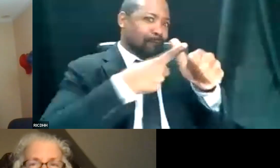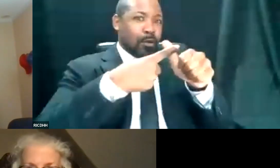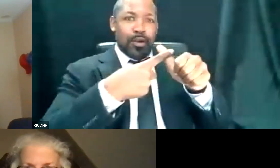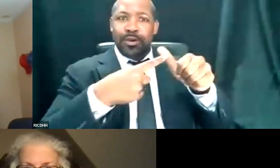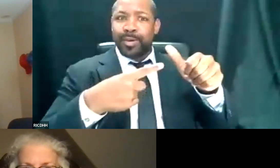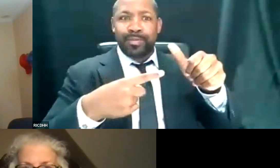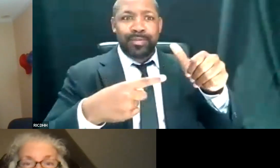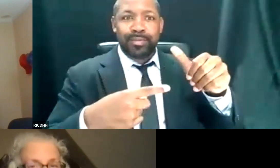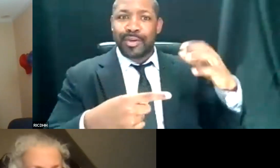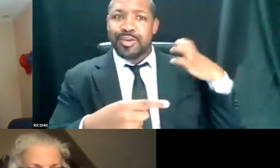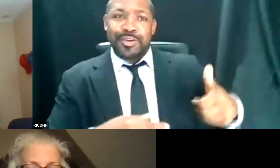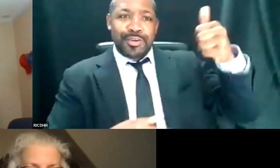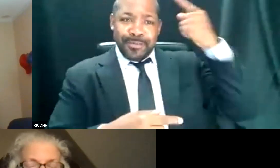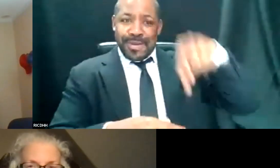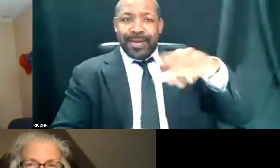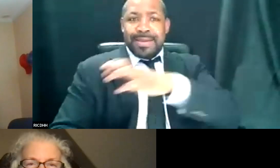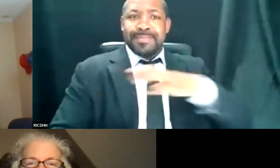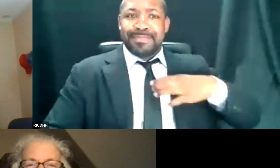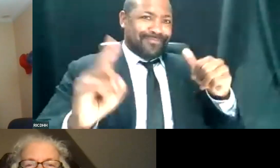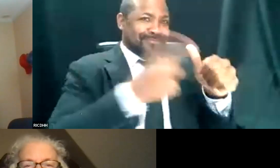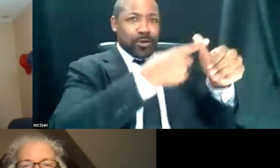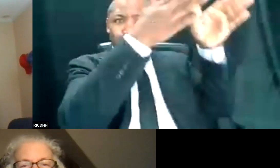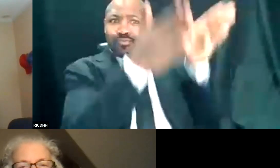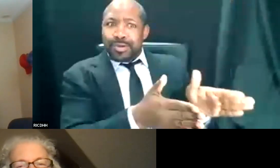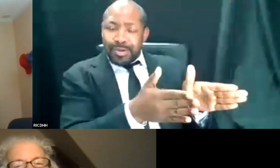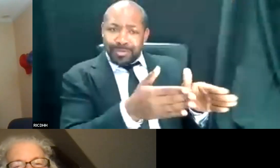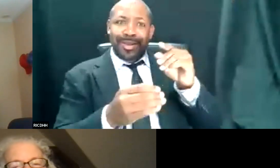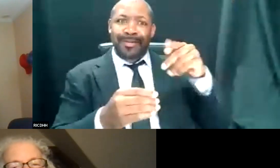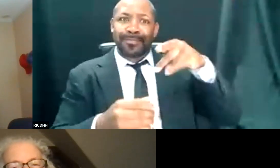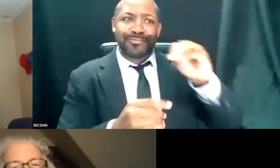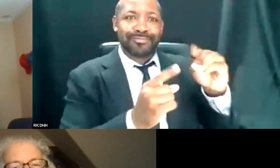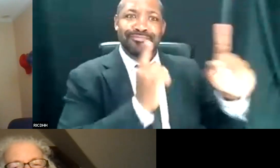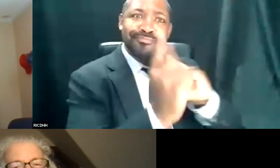the commissioners chair for the commission. And